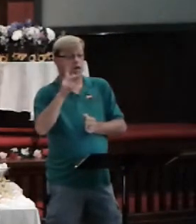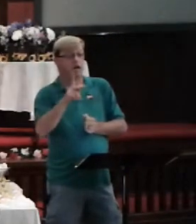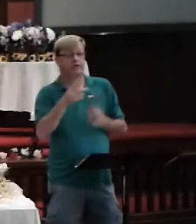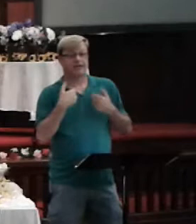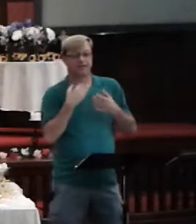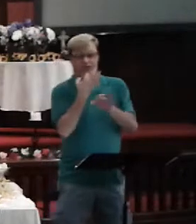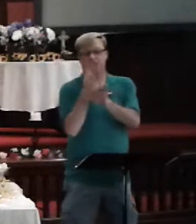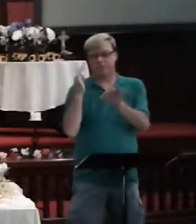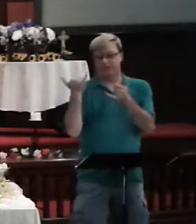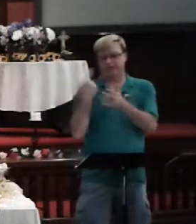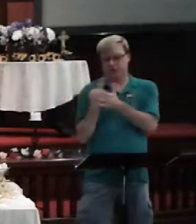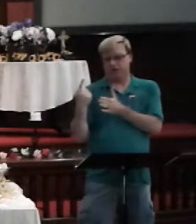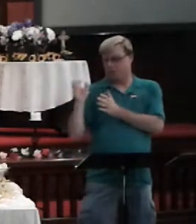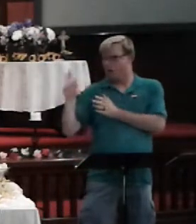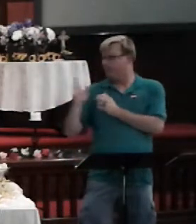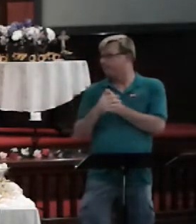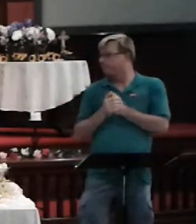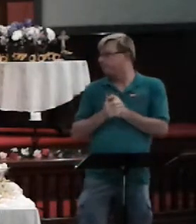This time, okay?